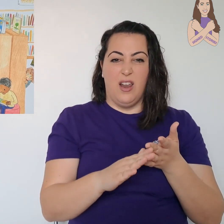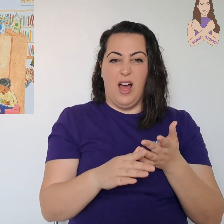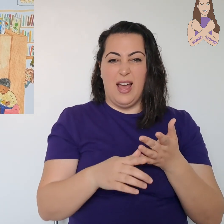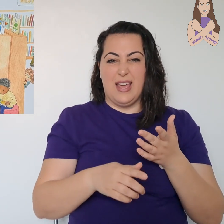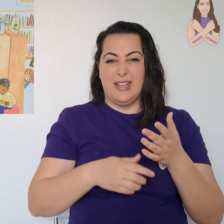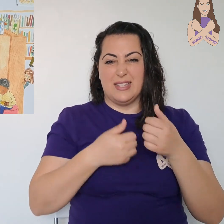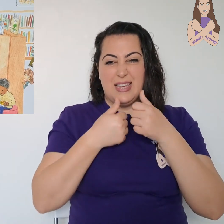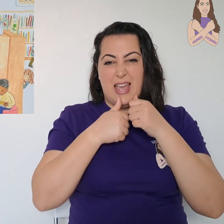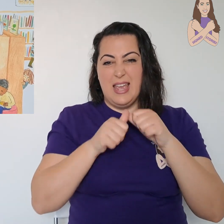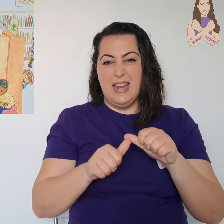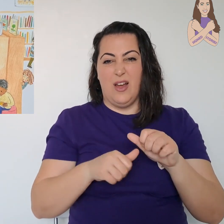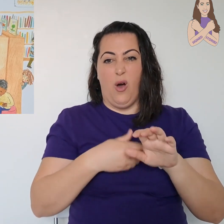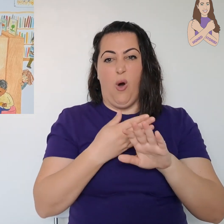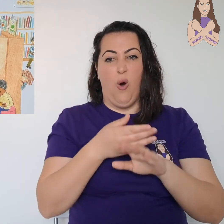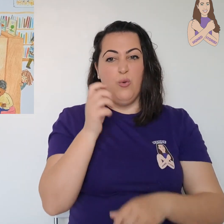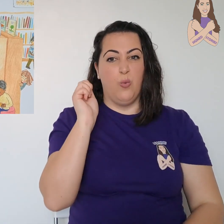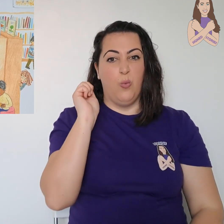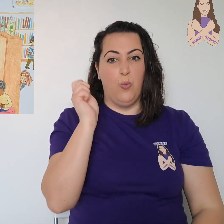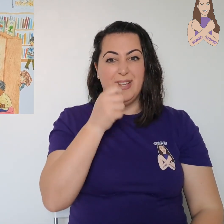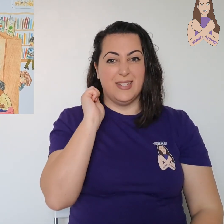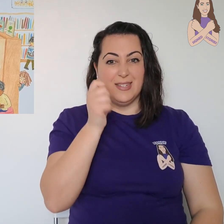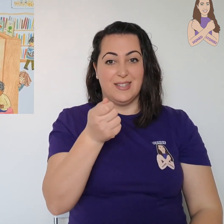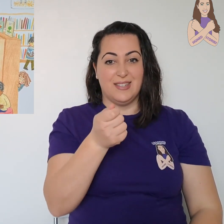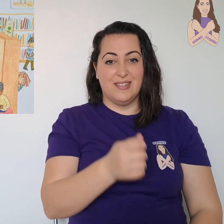Hazala is keener on wizards.